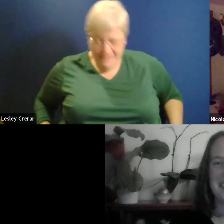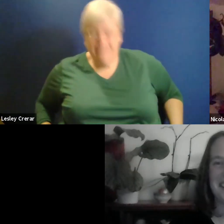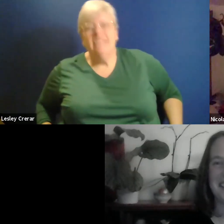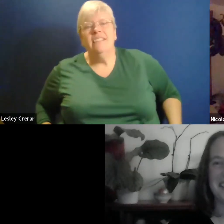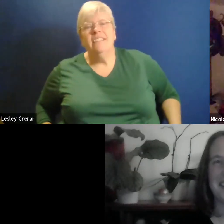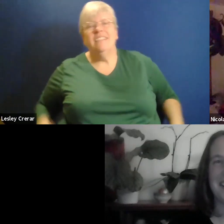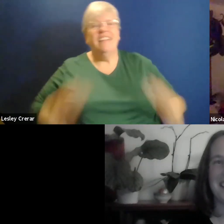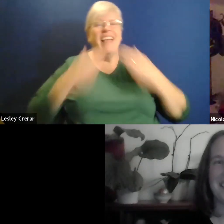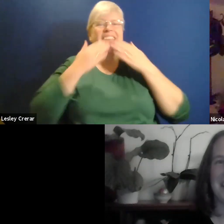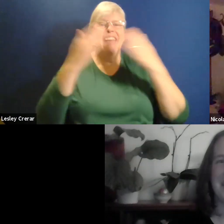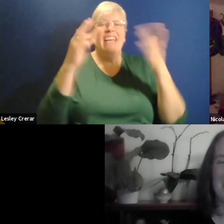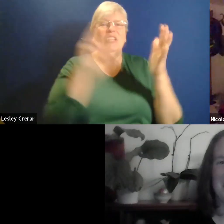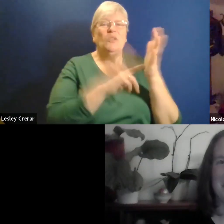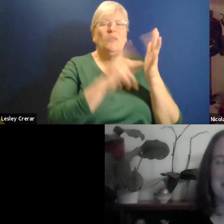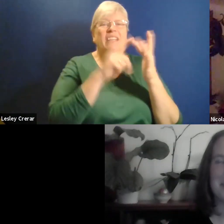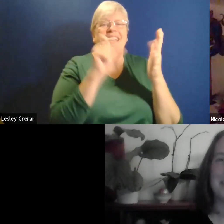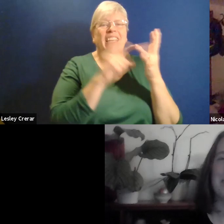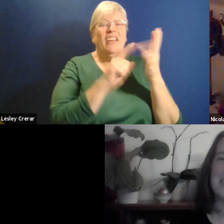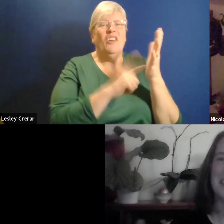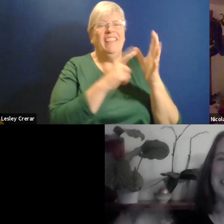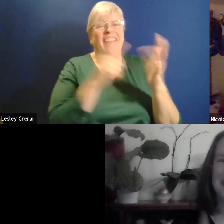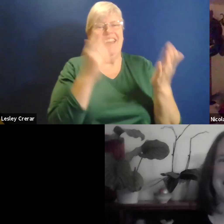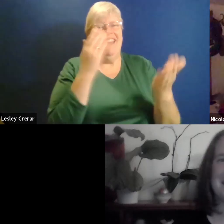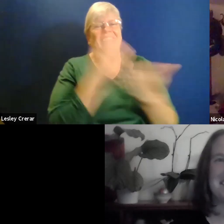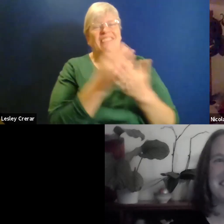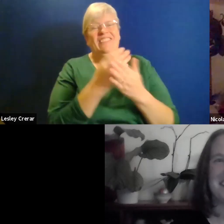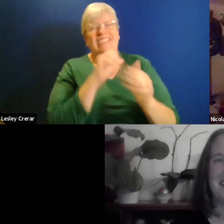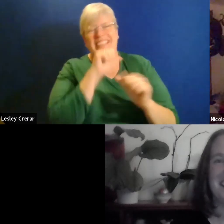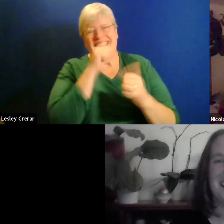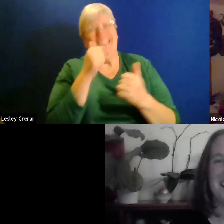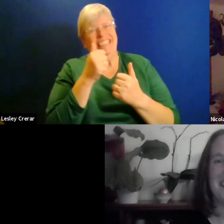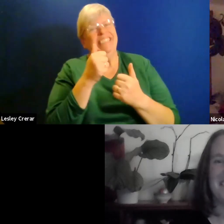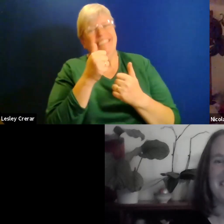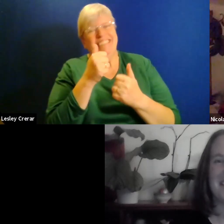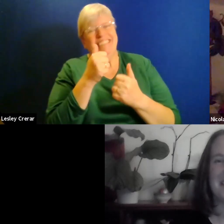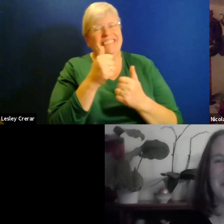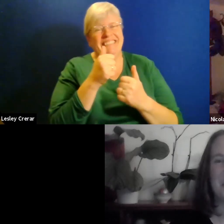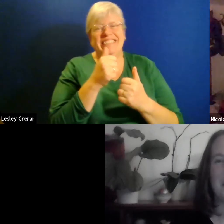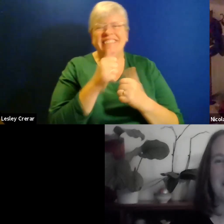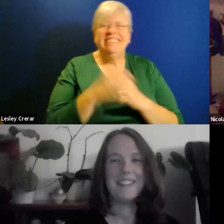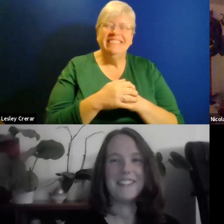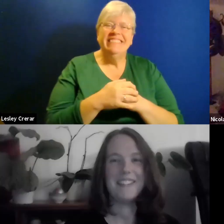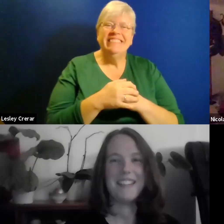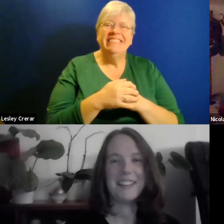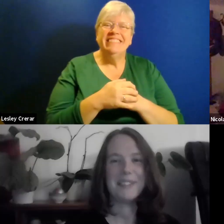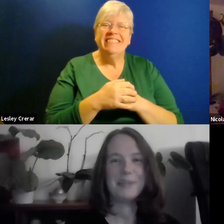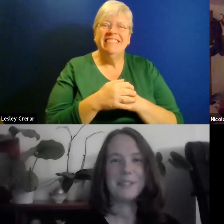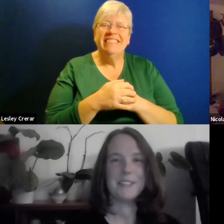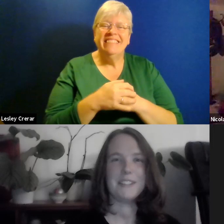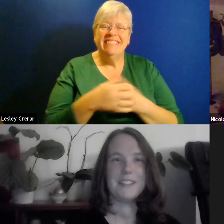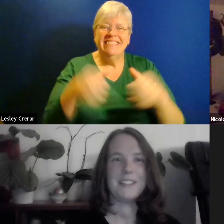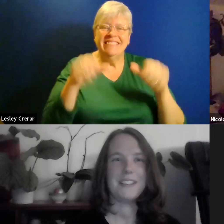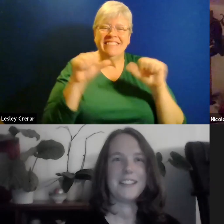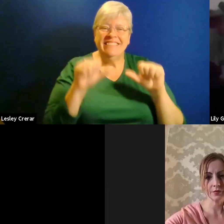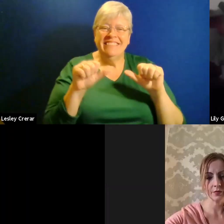Thank you for that, Nicola. Love that image of the summer silkies, that's lovely. So our next